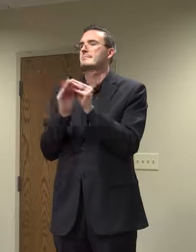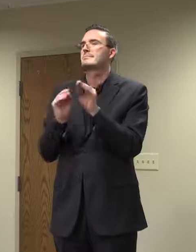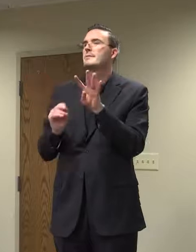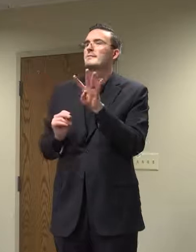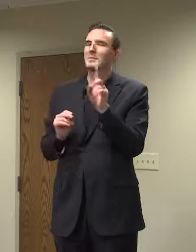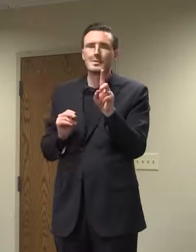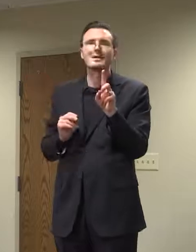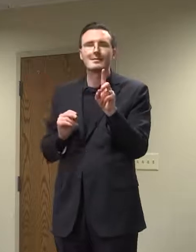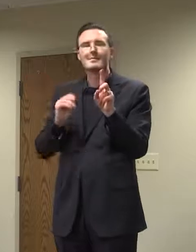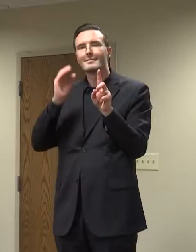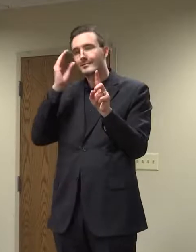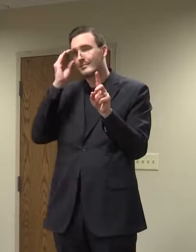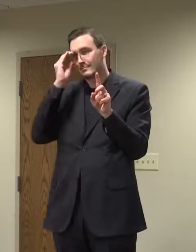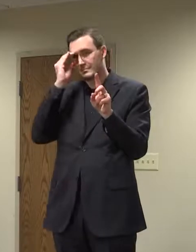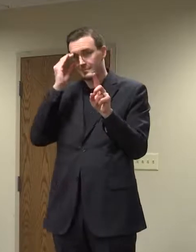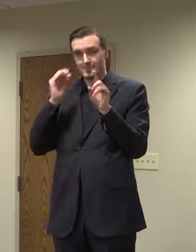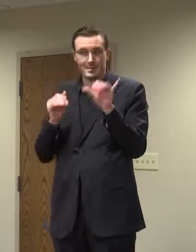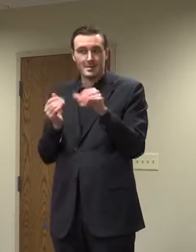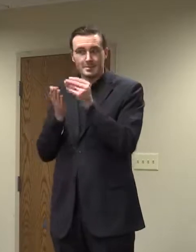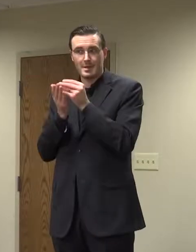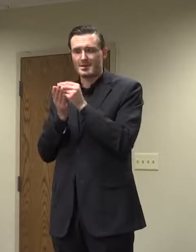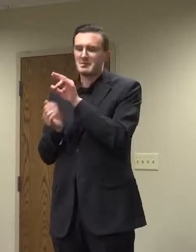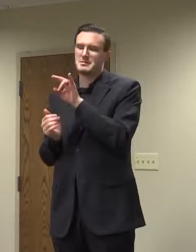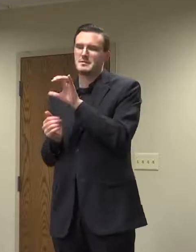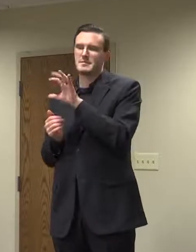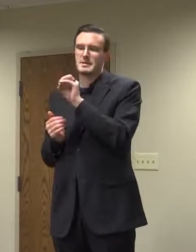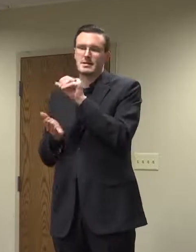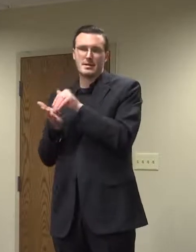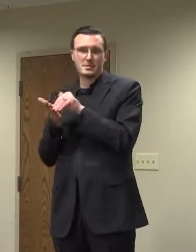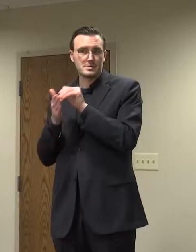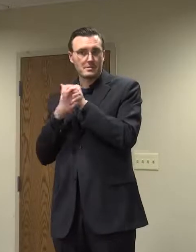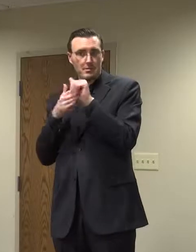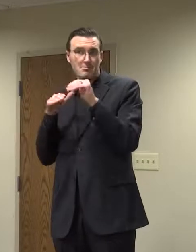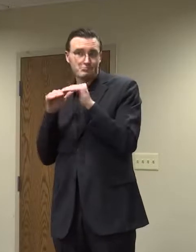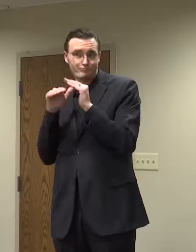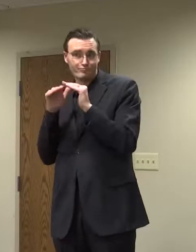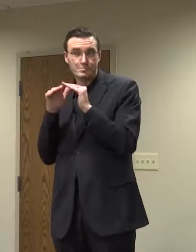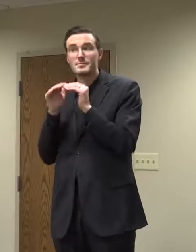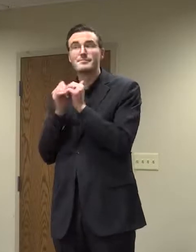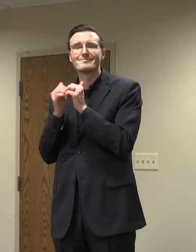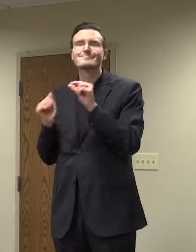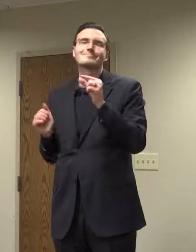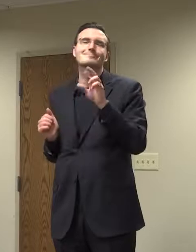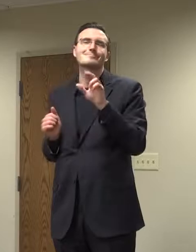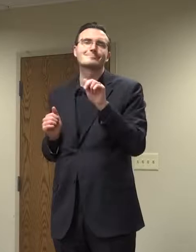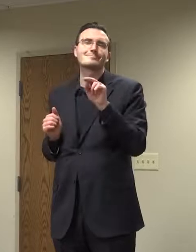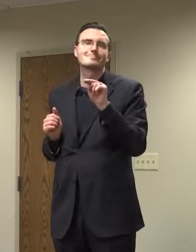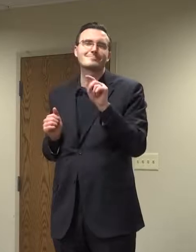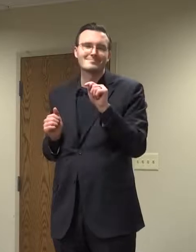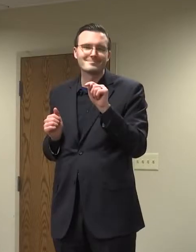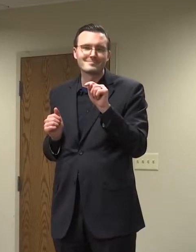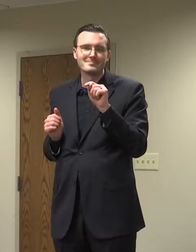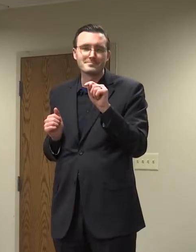That $750,000 plus dollars is in the form of grants and came through the big grant, which is business improvement